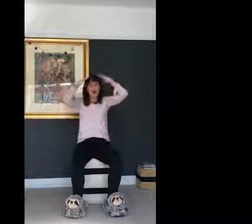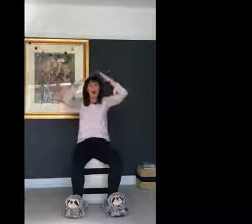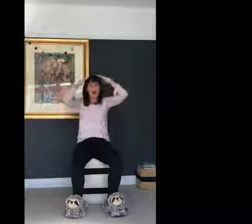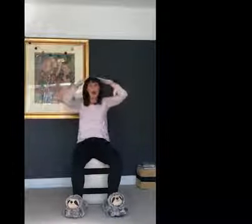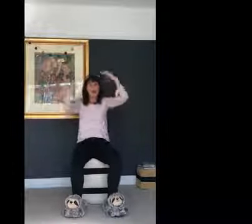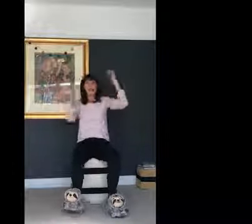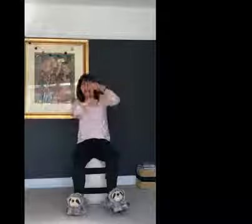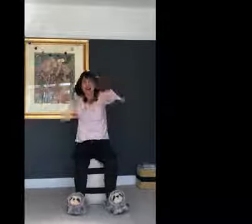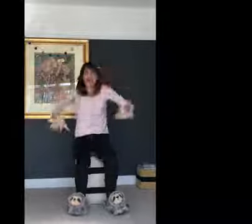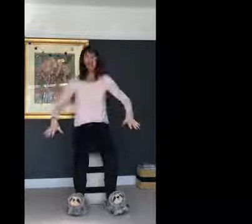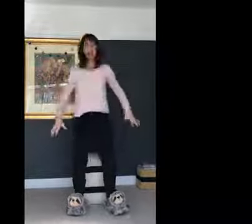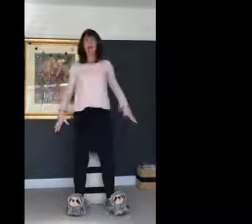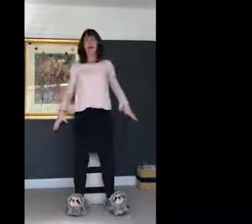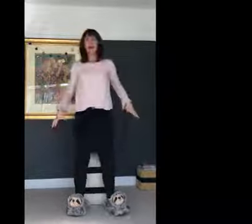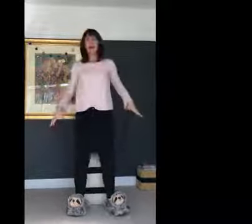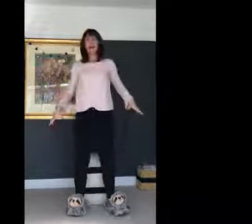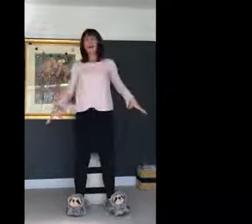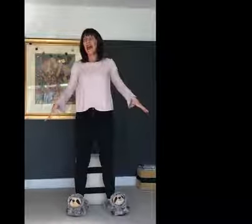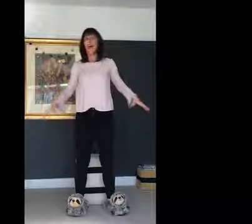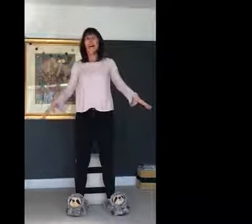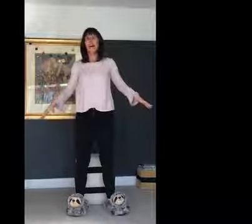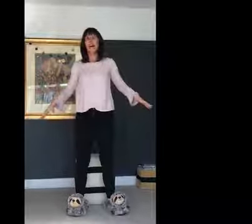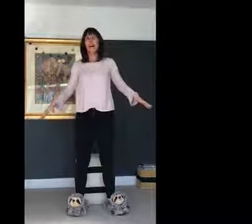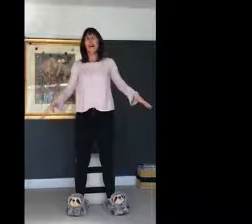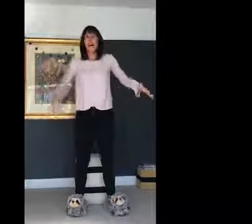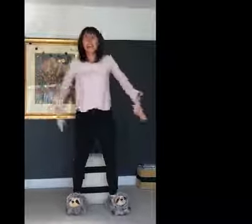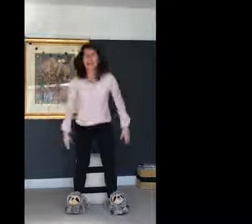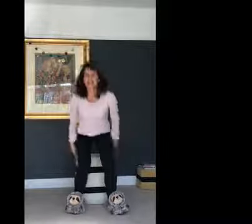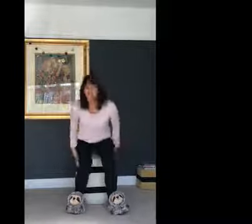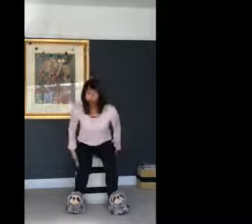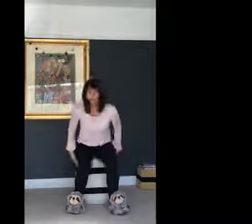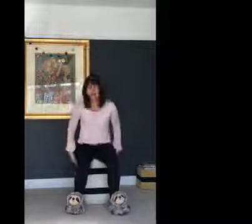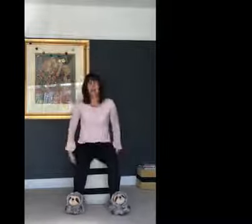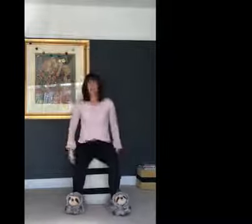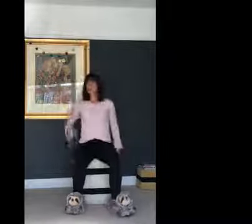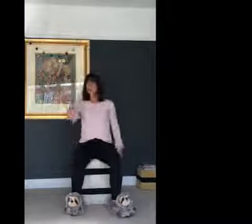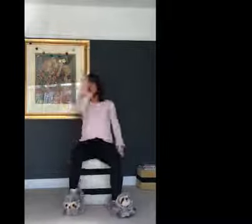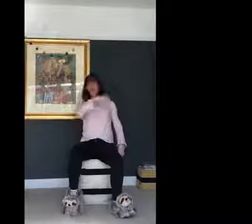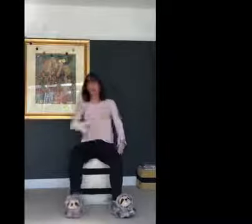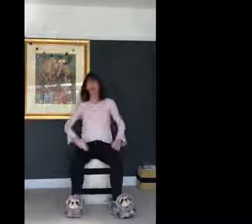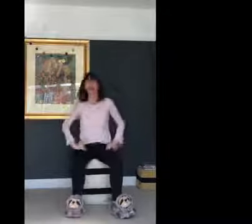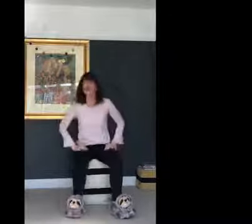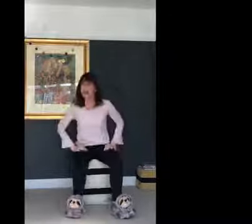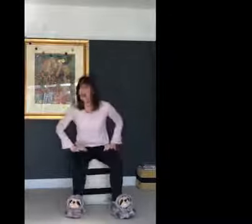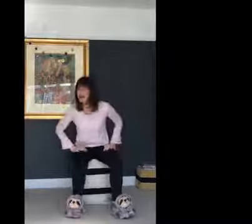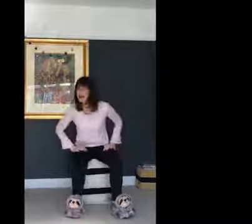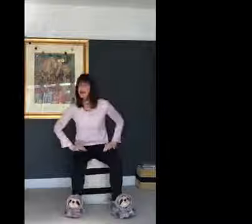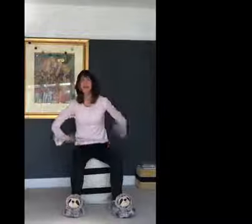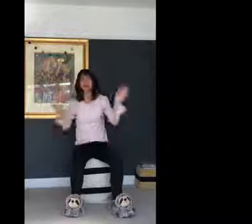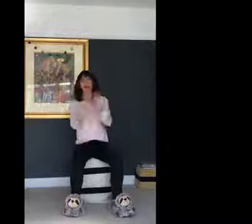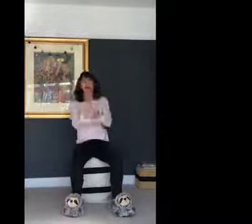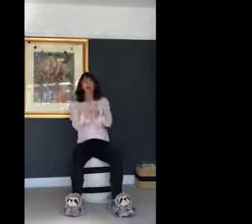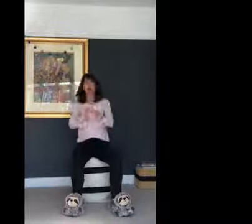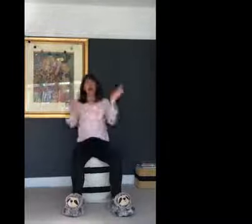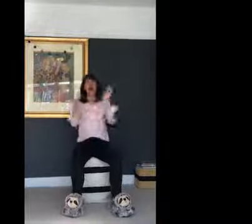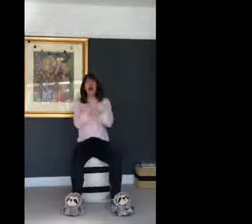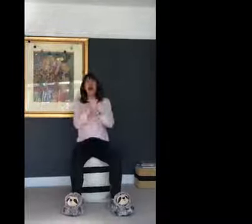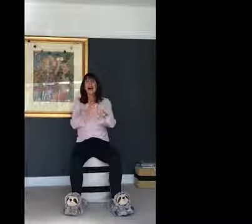Patch your head, stand up. Are you there? Sit down. Should we do it quicker? Clap your hands,